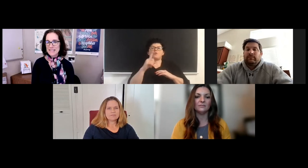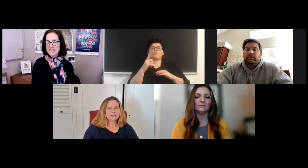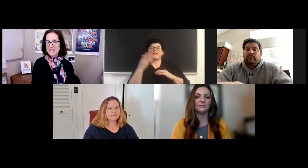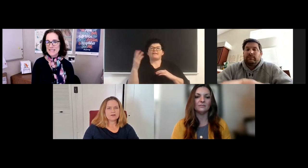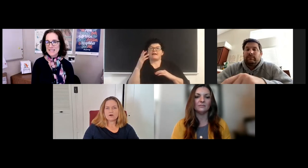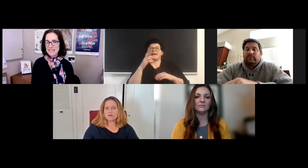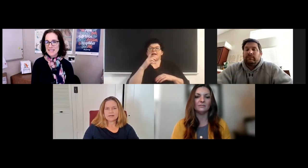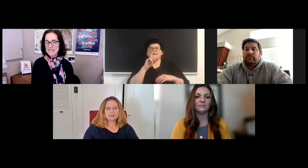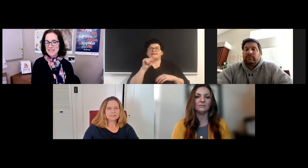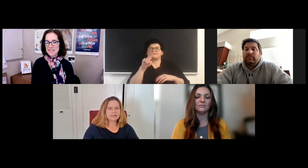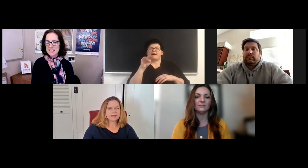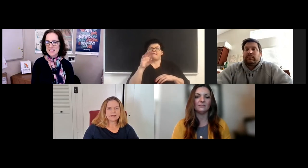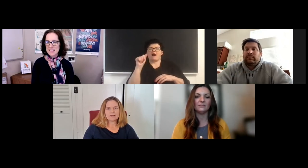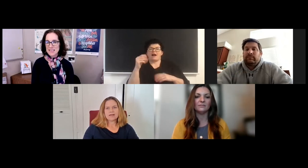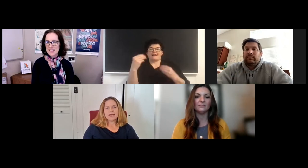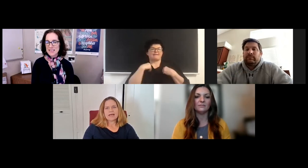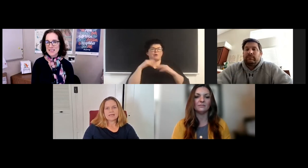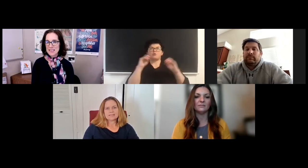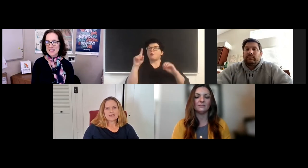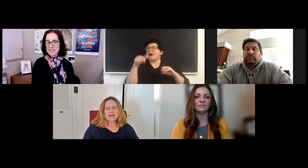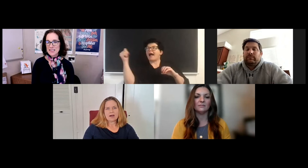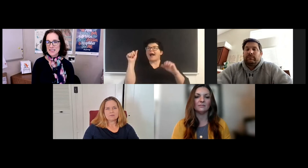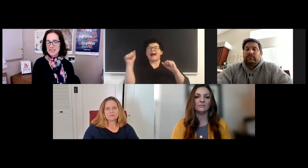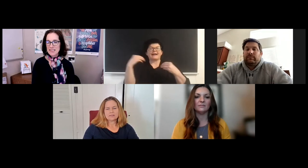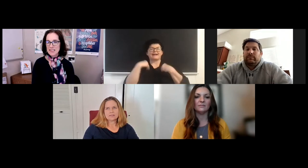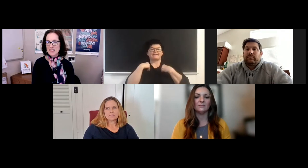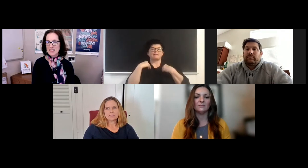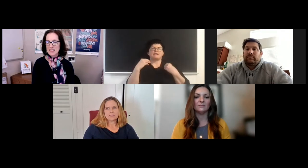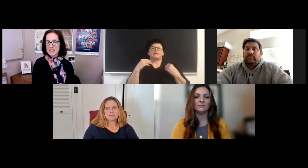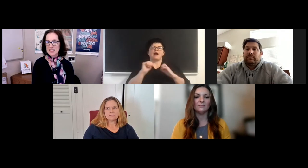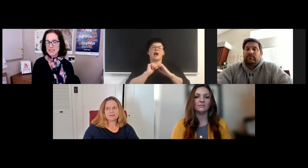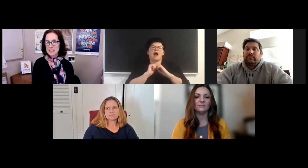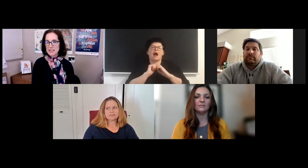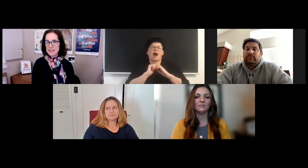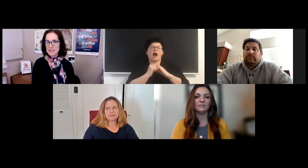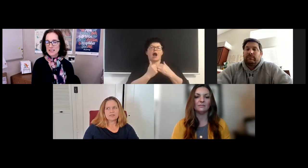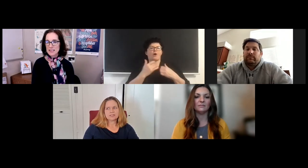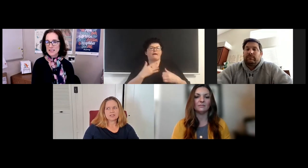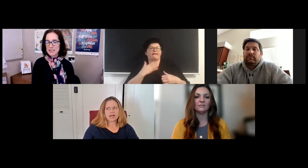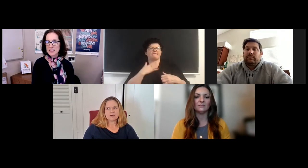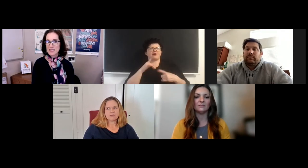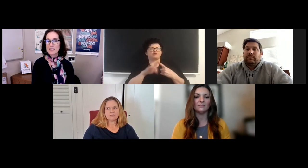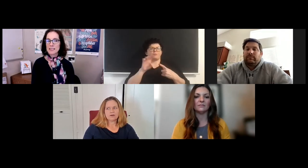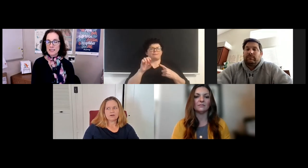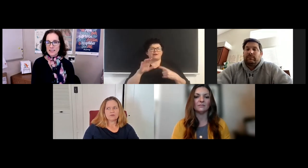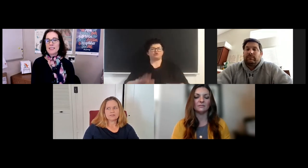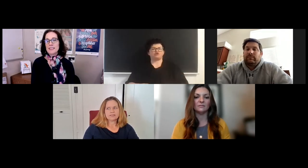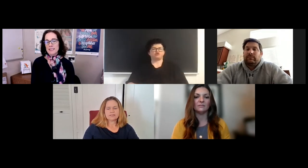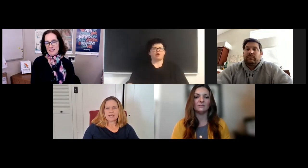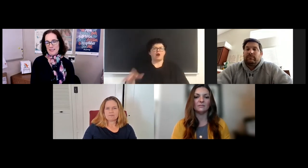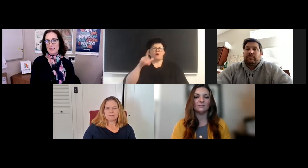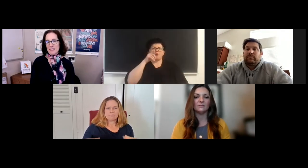gives me that nobody else can give is how it feels to be a child who